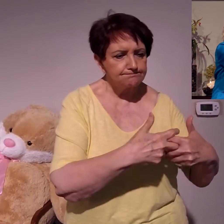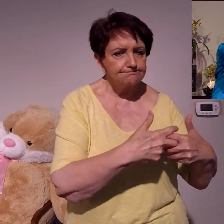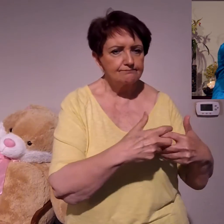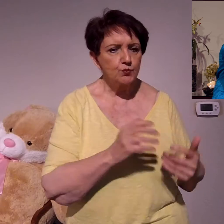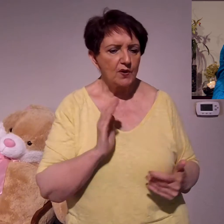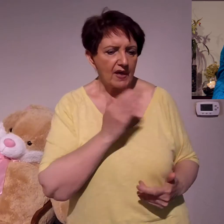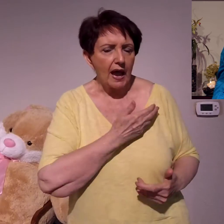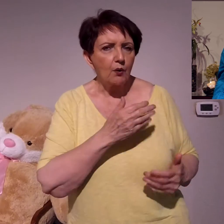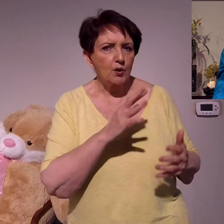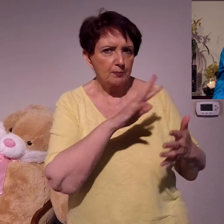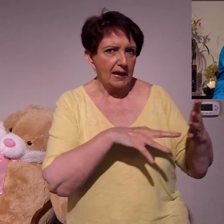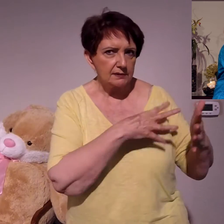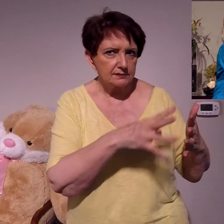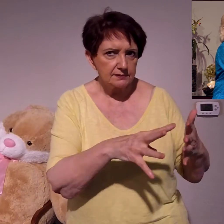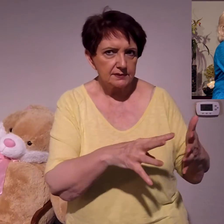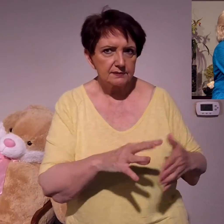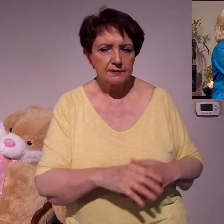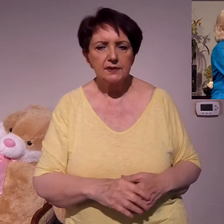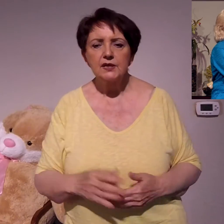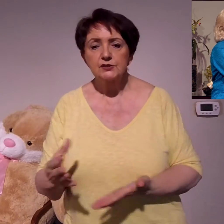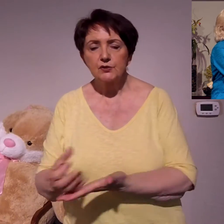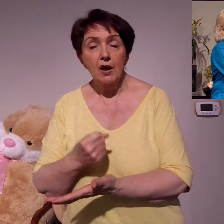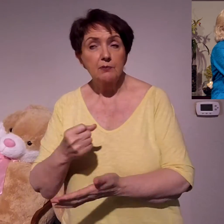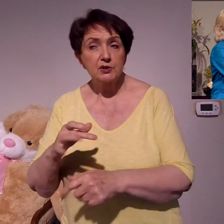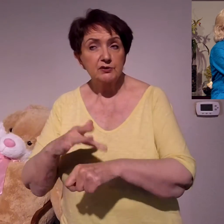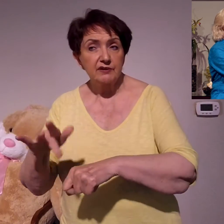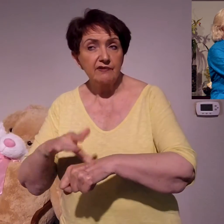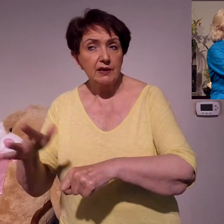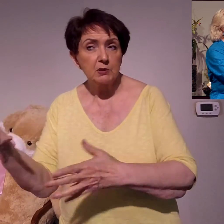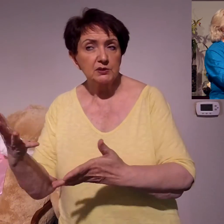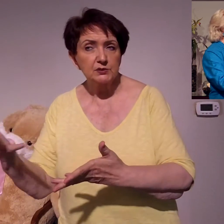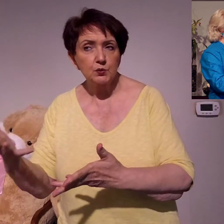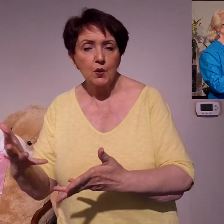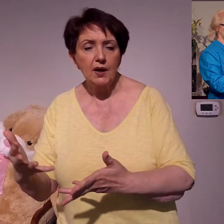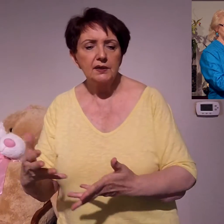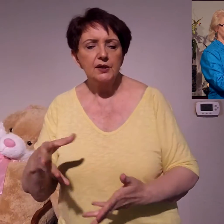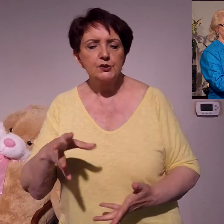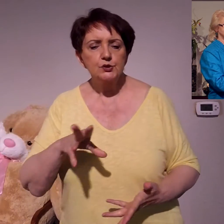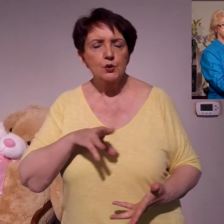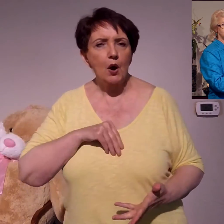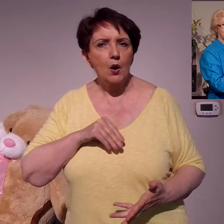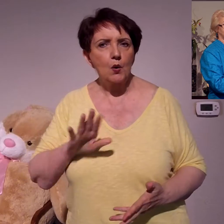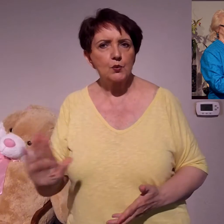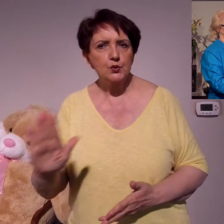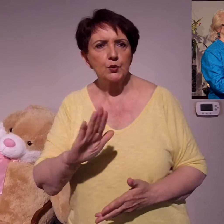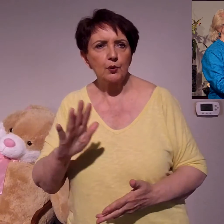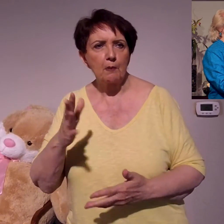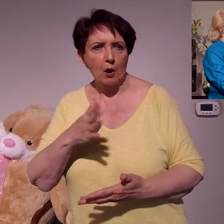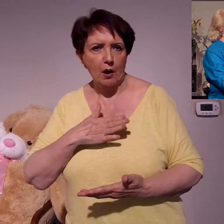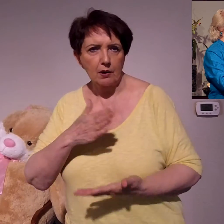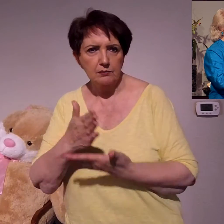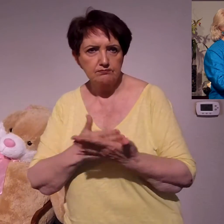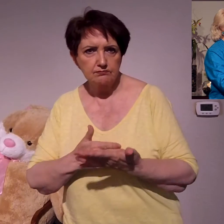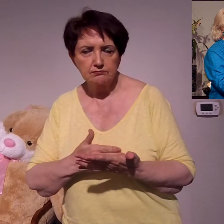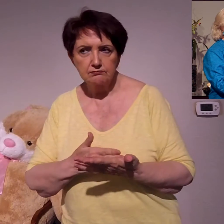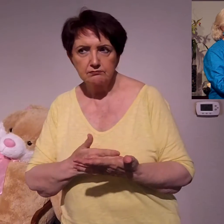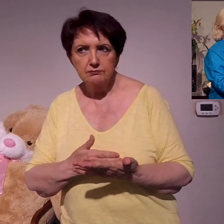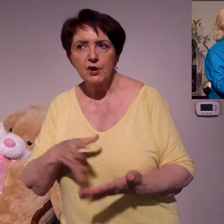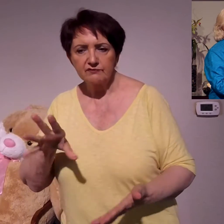the opportunity that's available to us is for us to own our parts of the pattern, right? We each